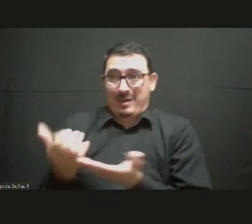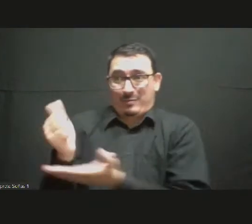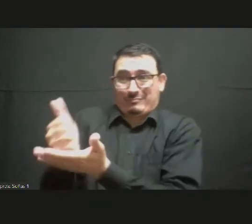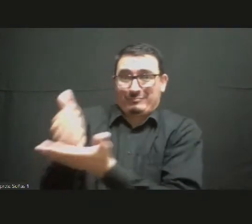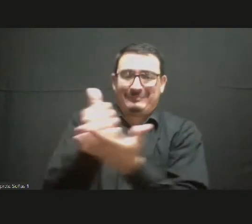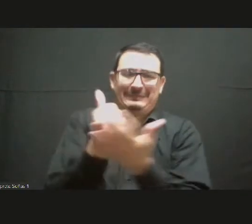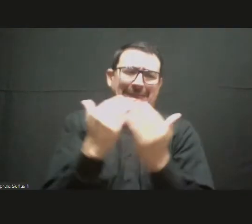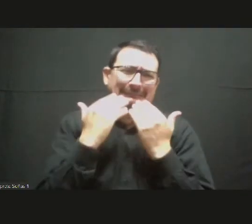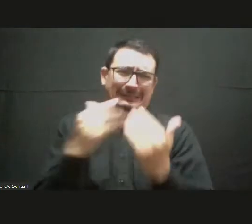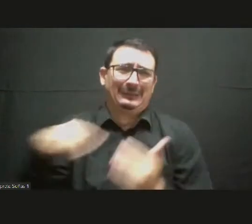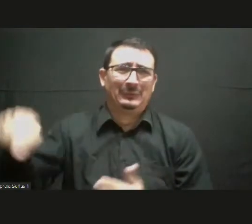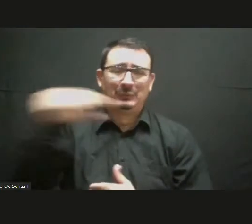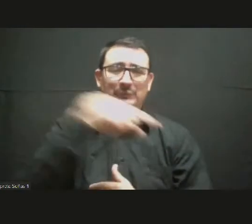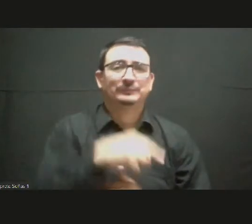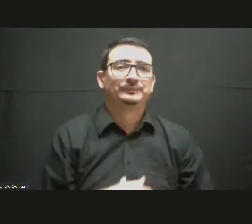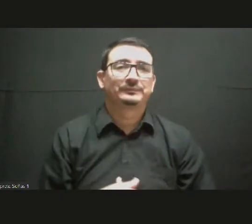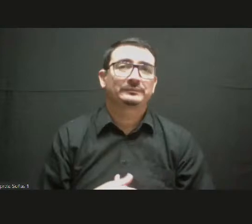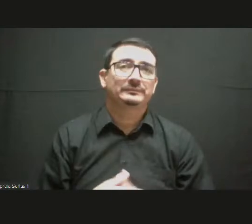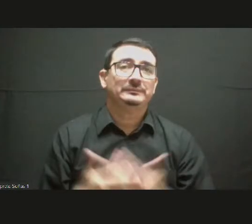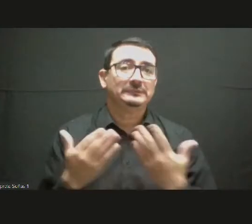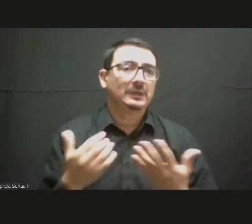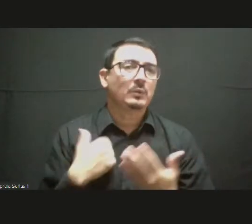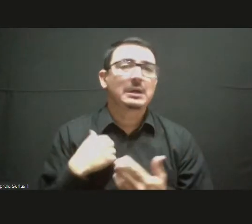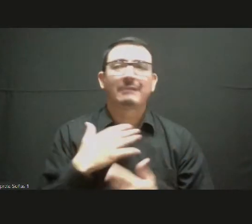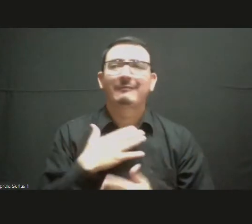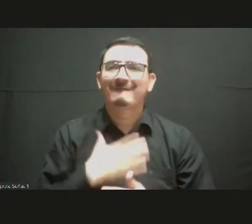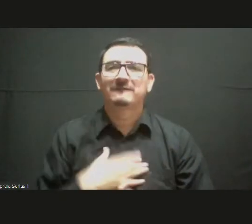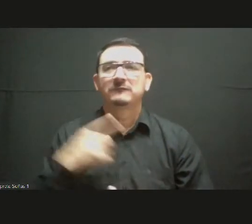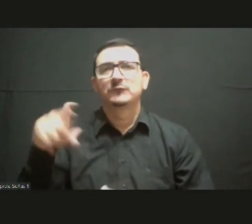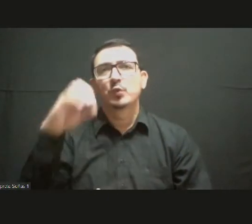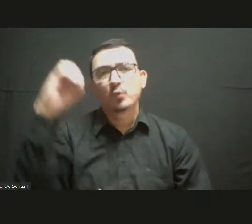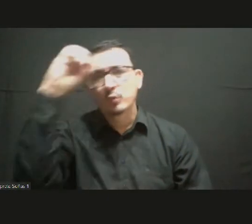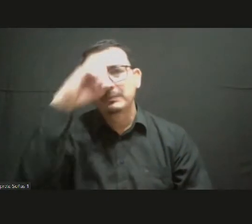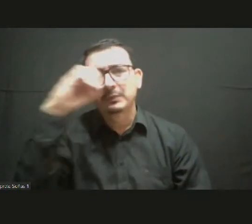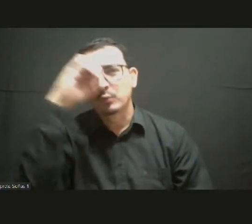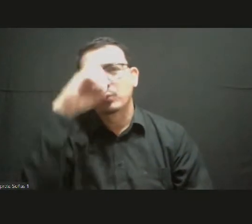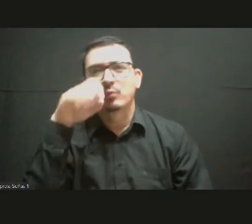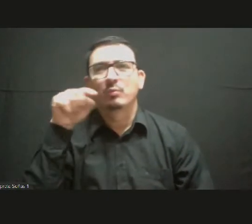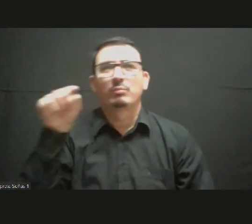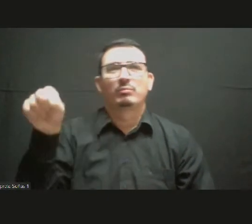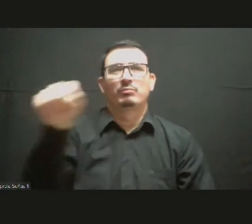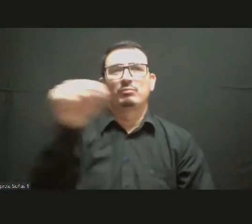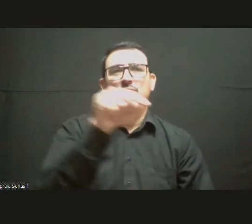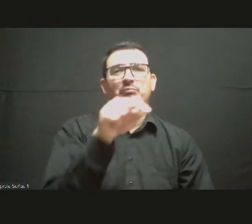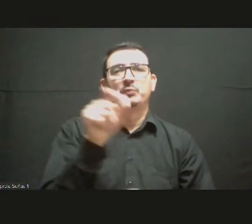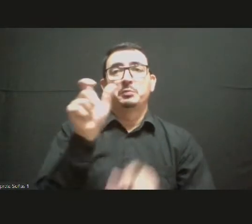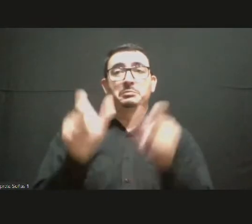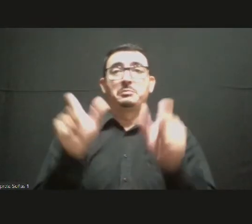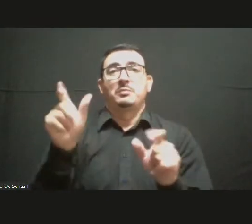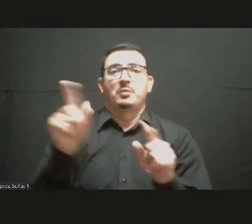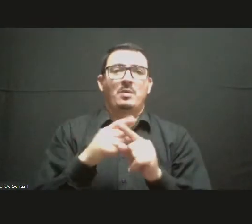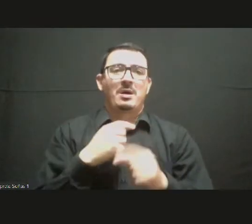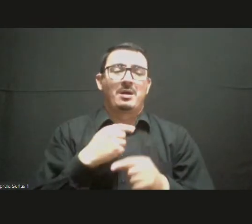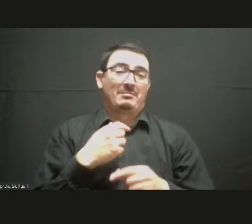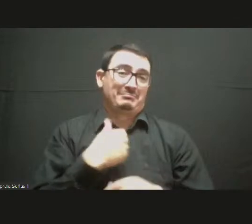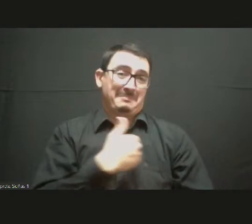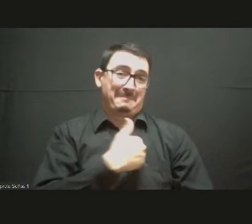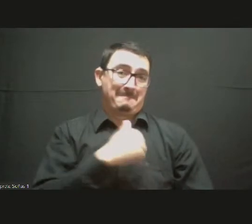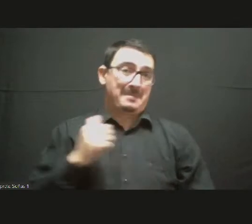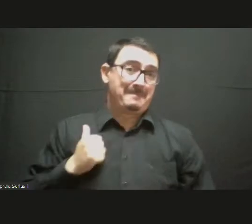members of the panel, who I will name now. The first is Mr. Graham Harper. He is the